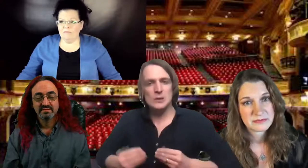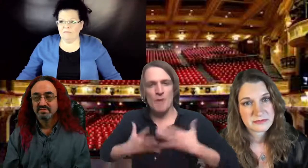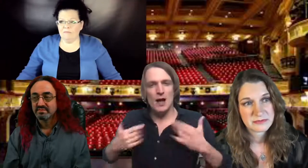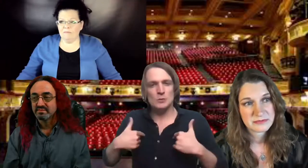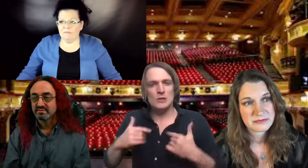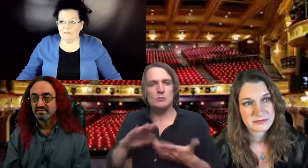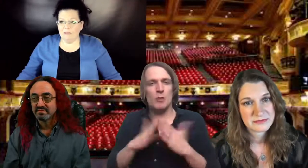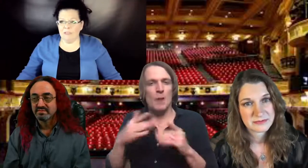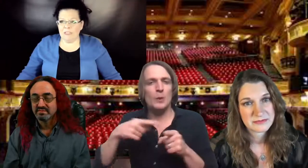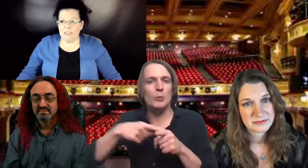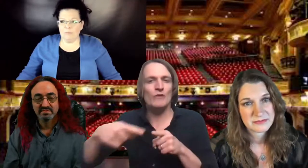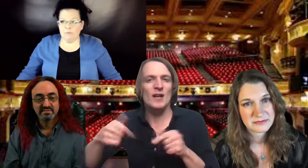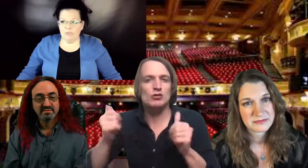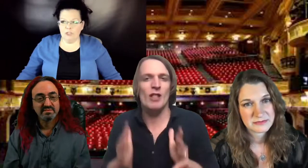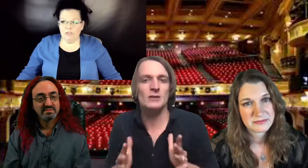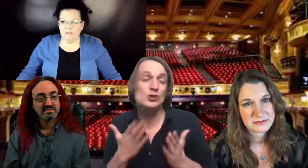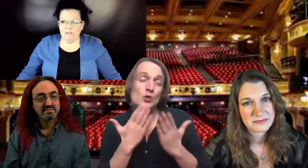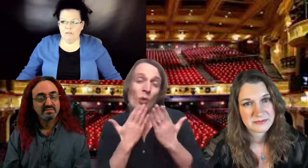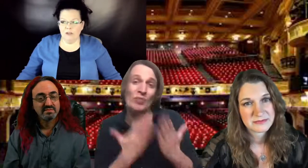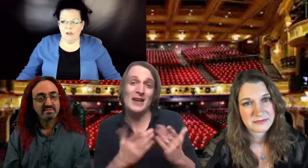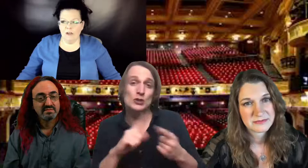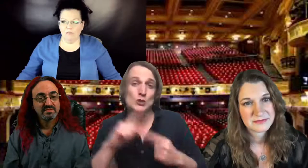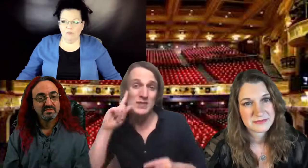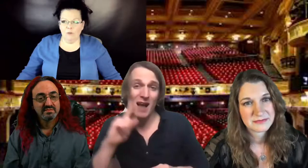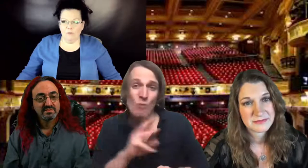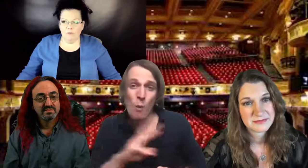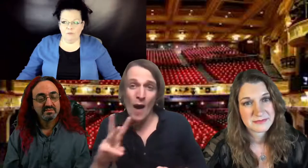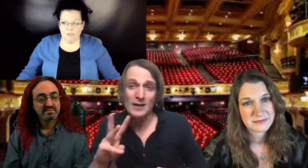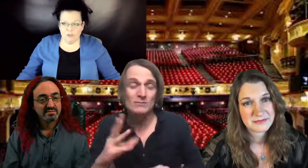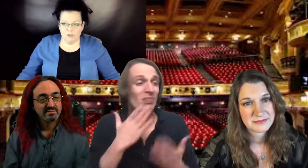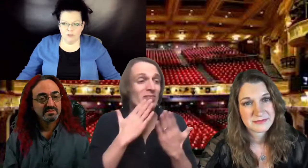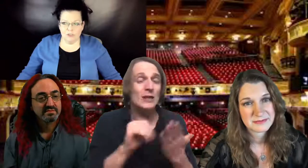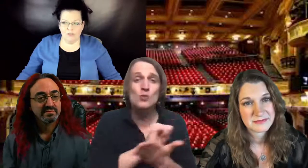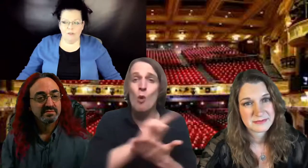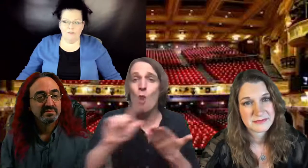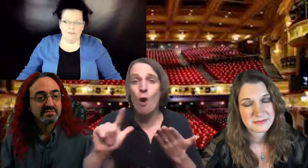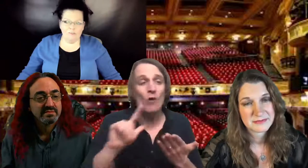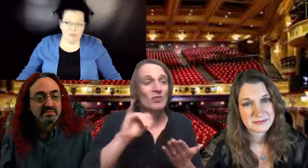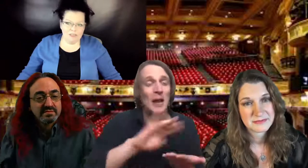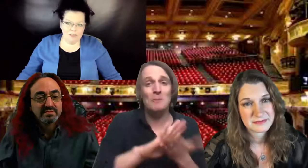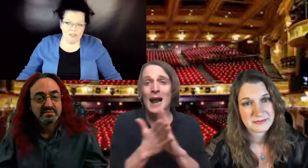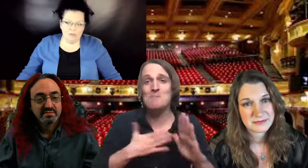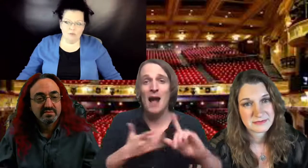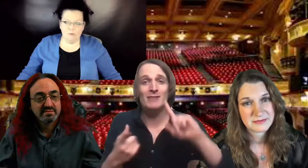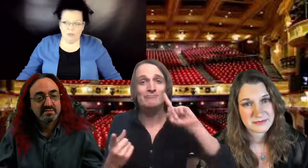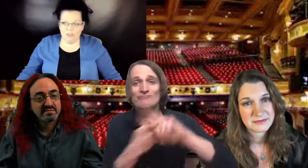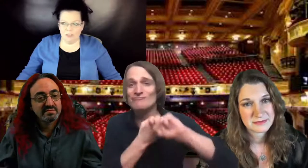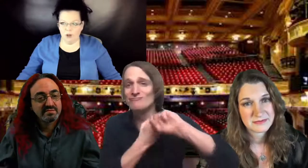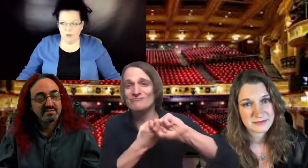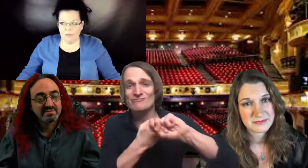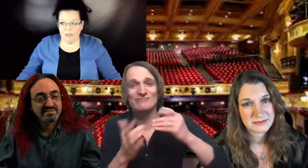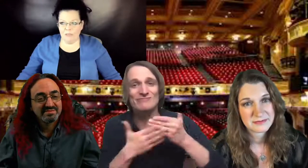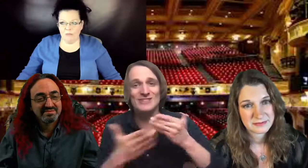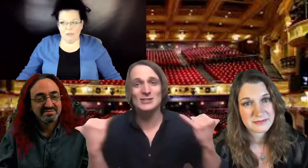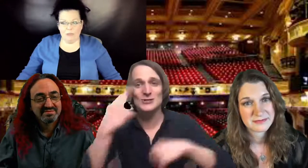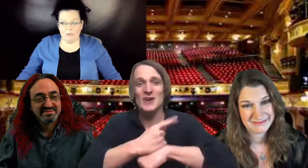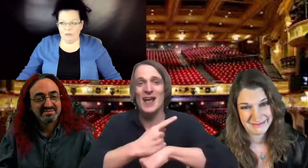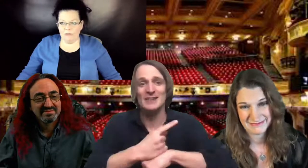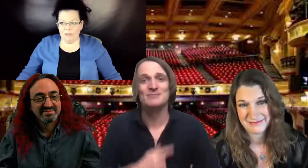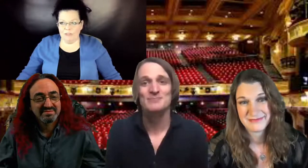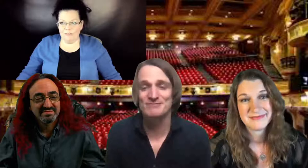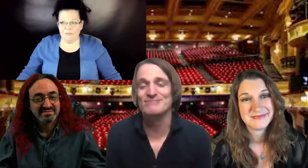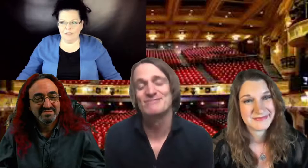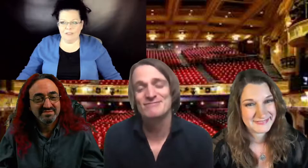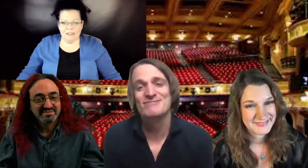just the inspiration of, you know, the professionals of Deaf West, thank you so much. And we became